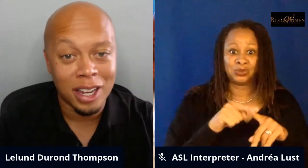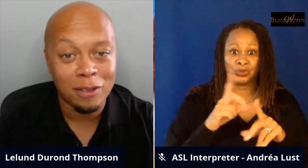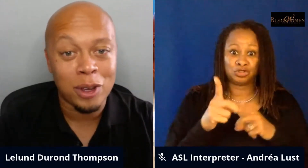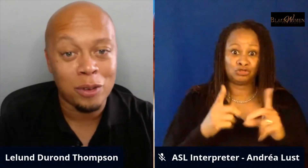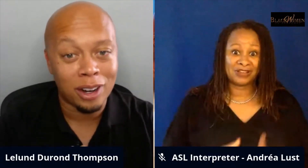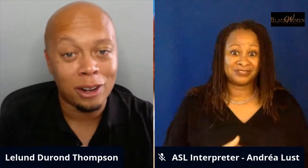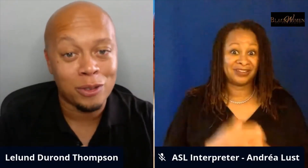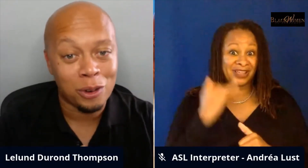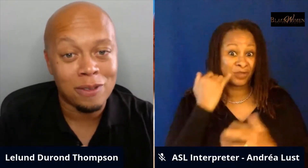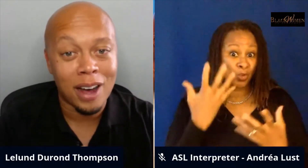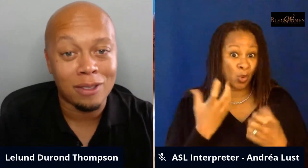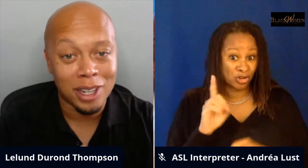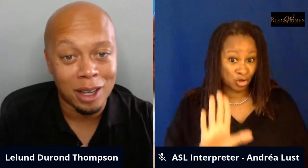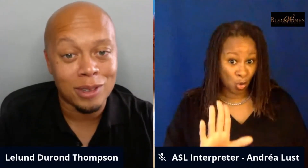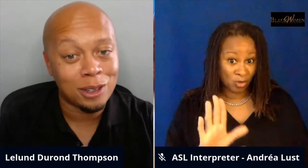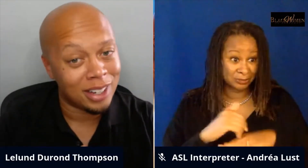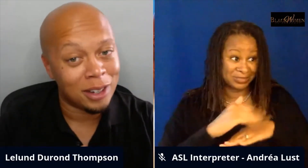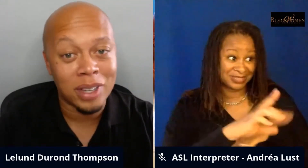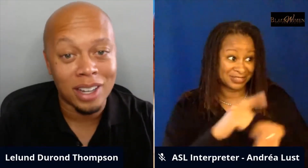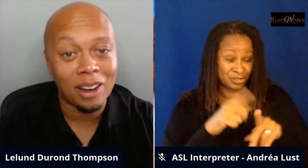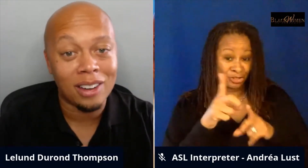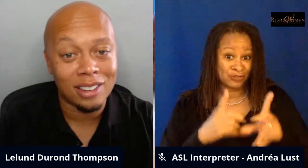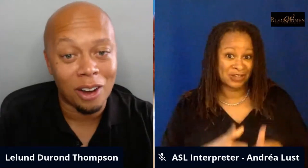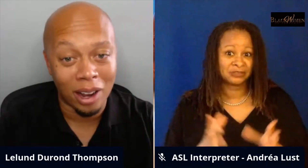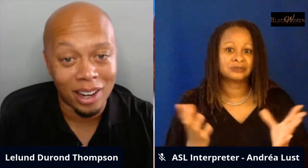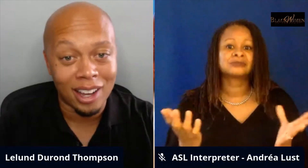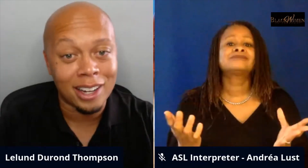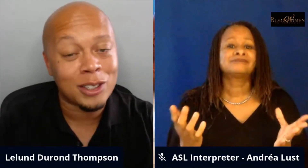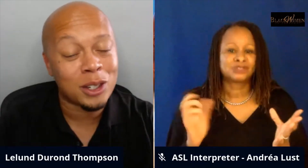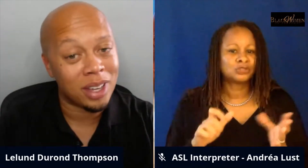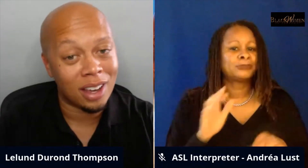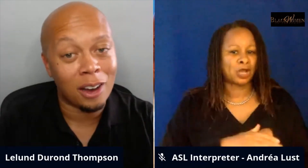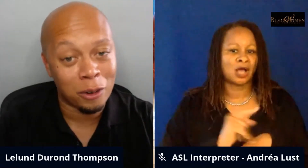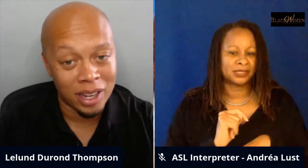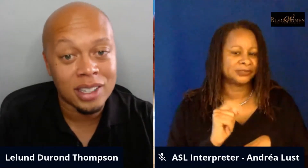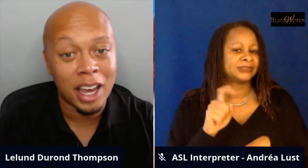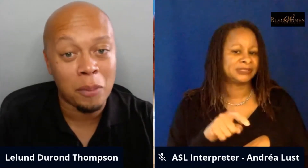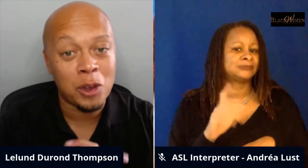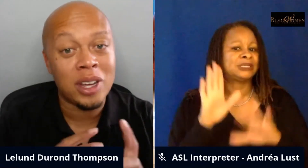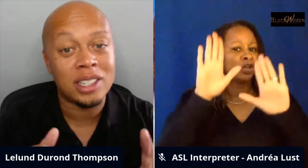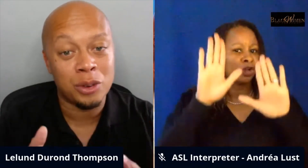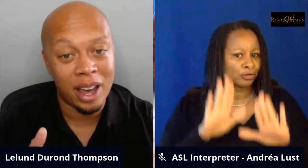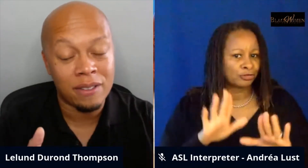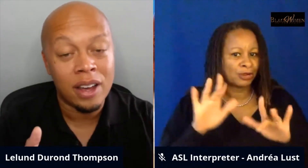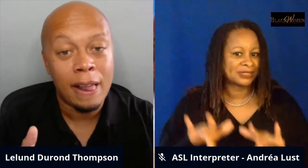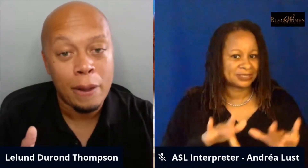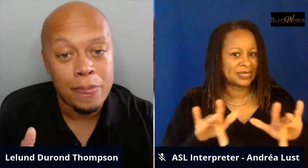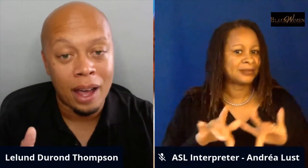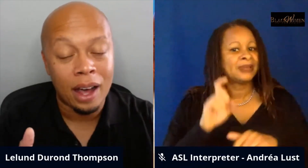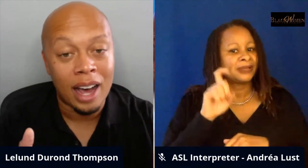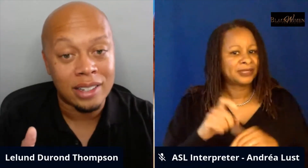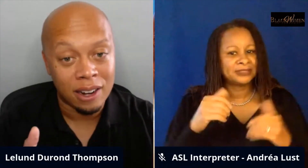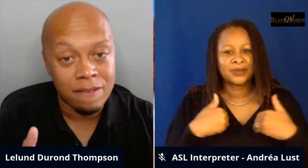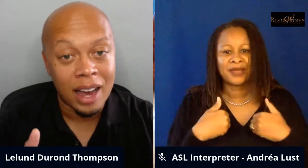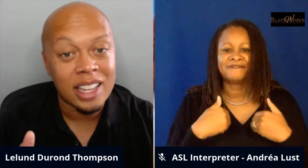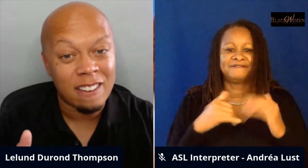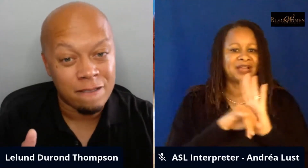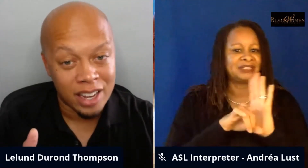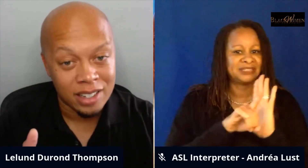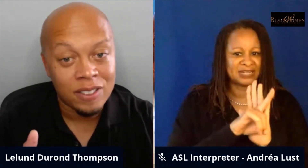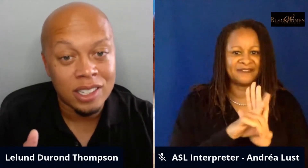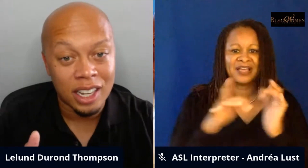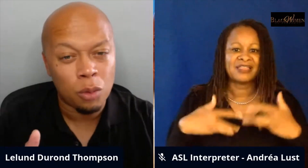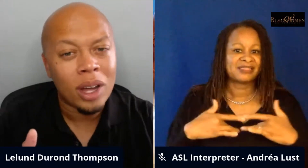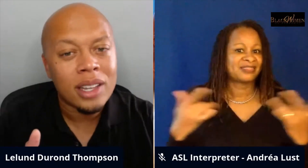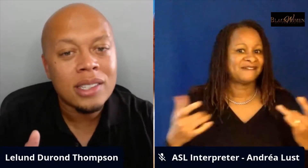you want your tape to be one of those 4 or 5 tapes, you need to be on it. It needs to be a great tape. You need to have identify the